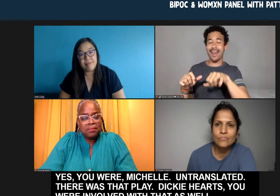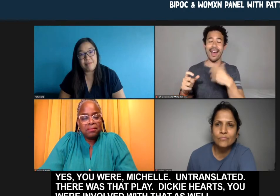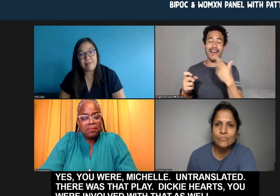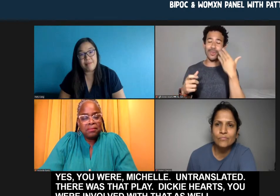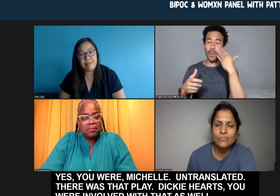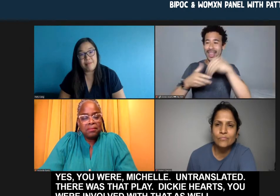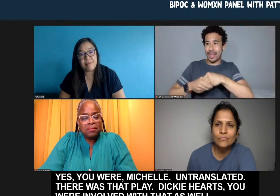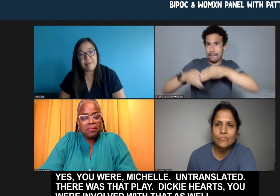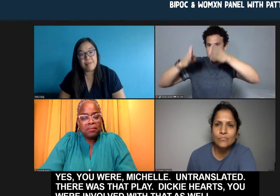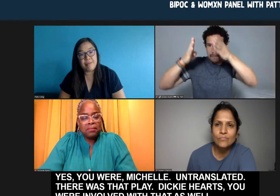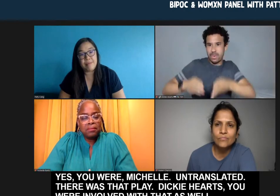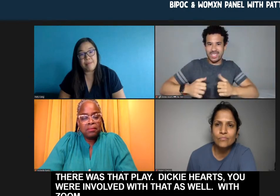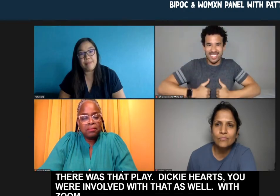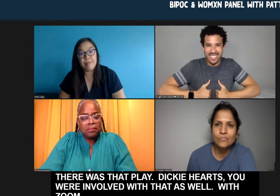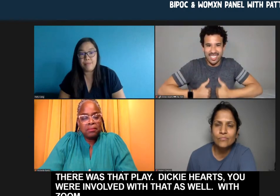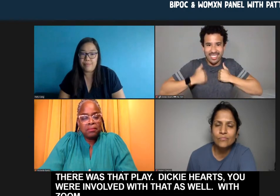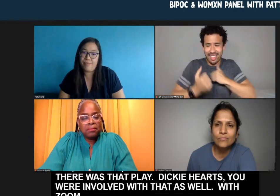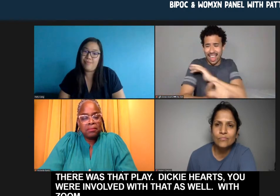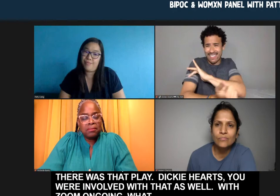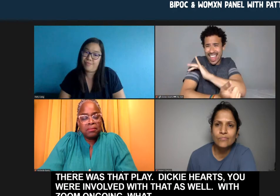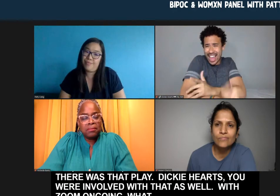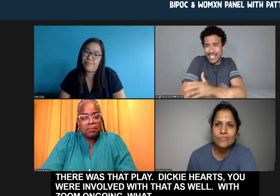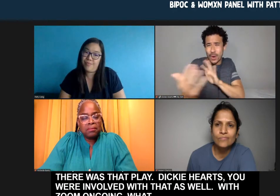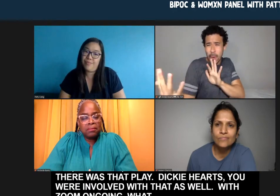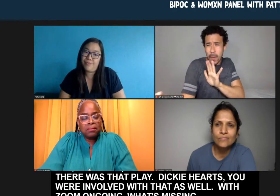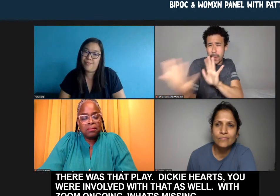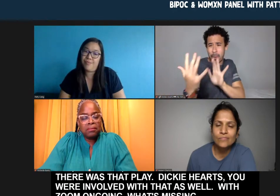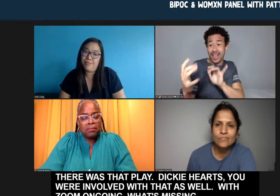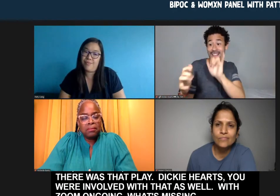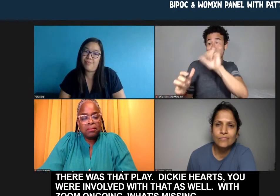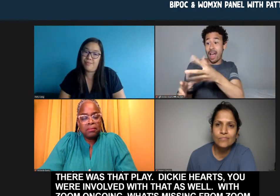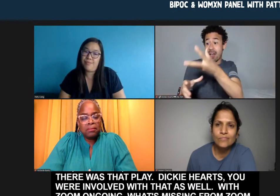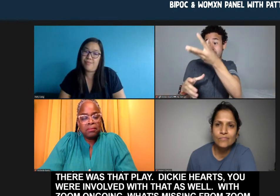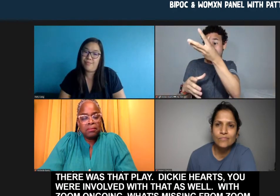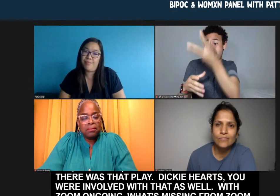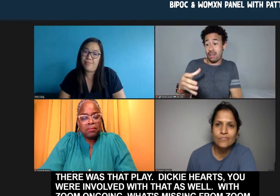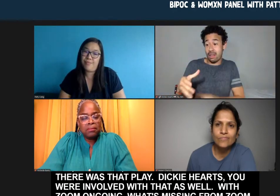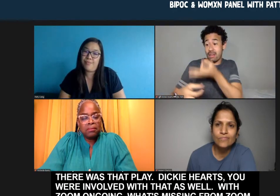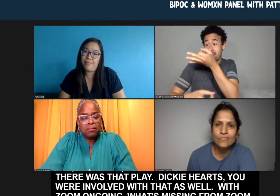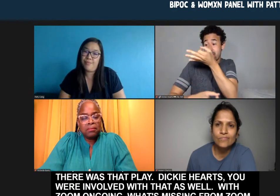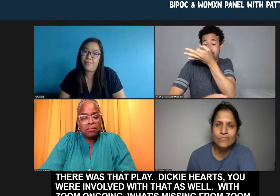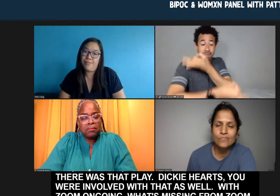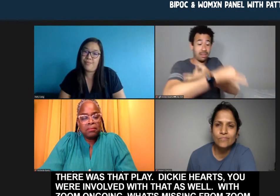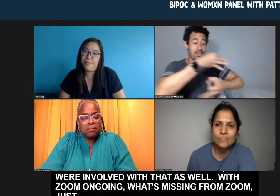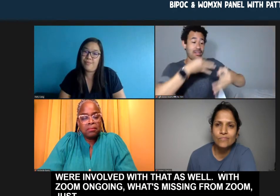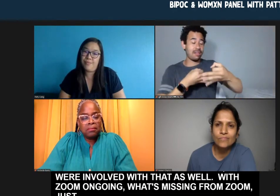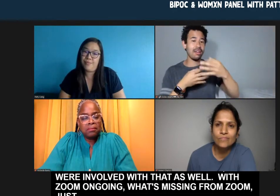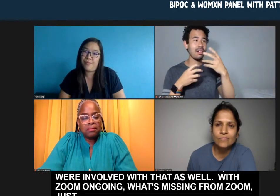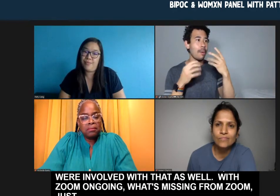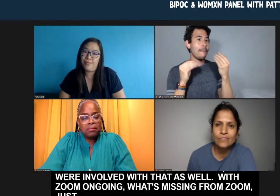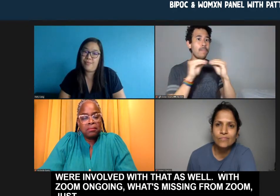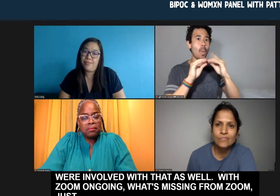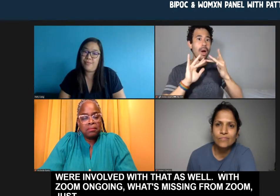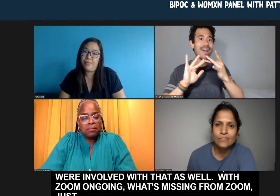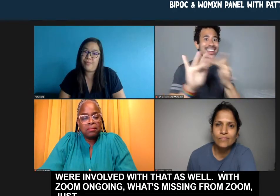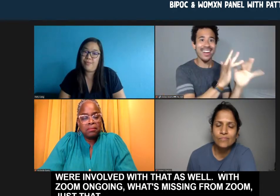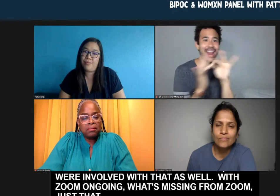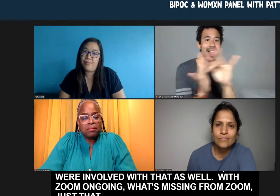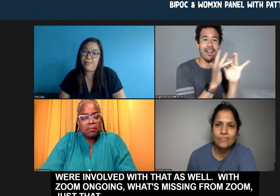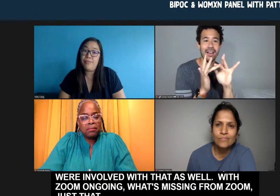what's missing from Zoom is, again, just that in-person energetic connection, that being gone. But instead, we can